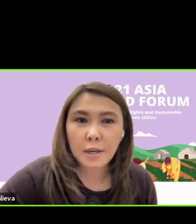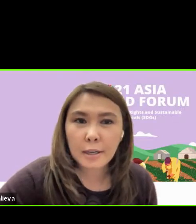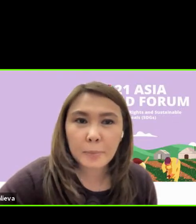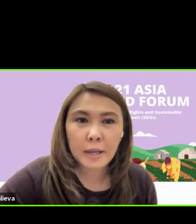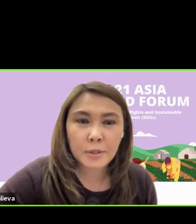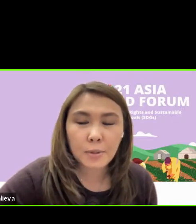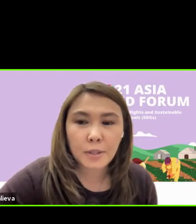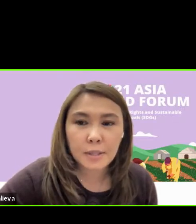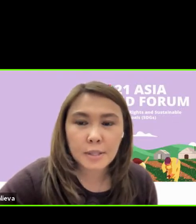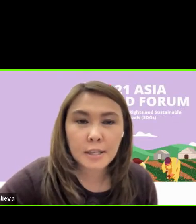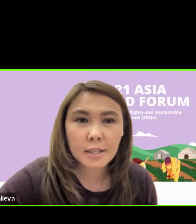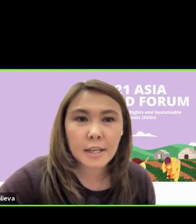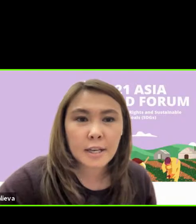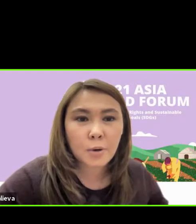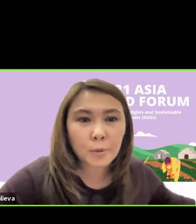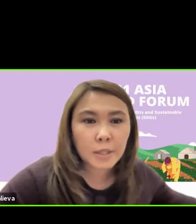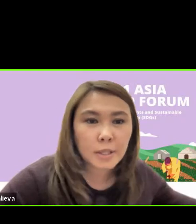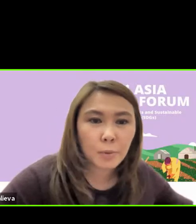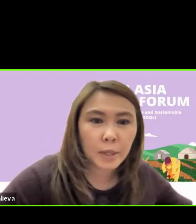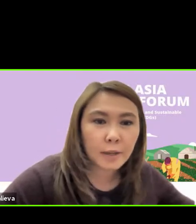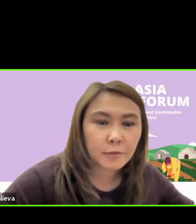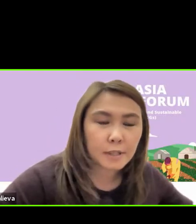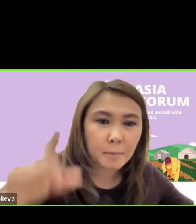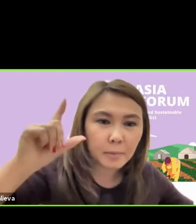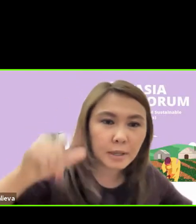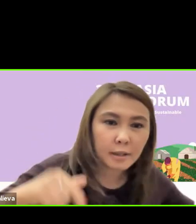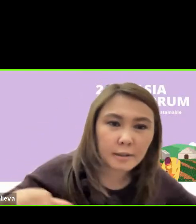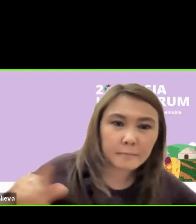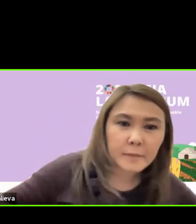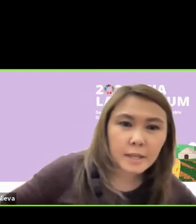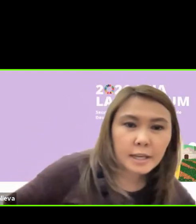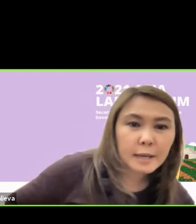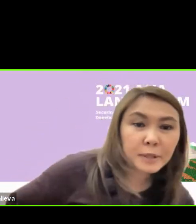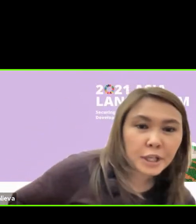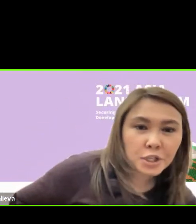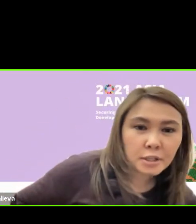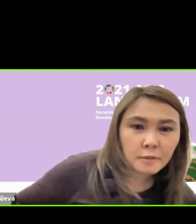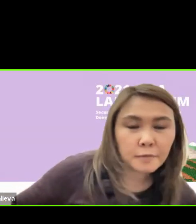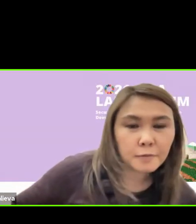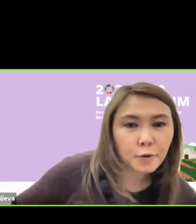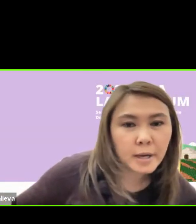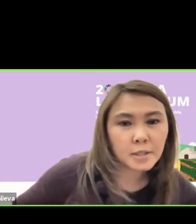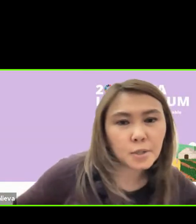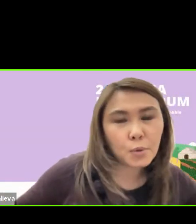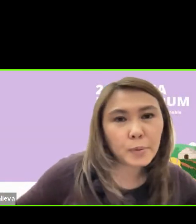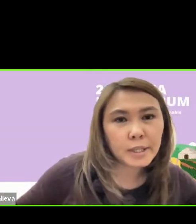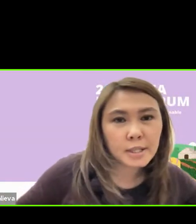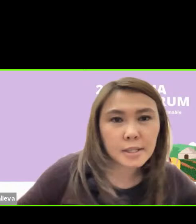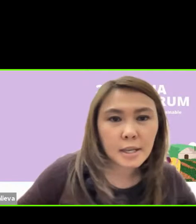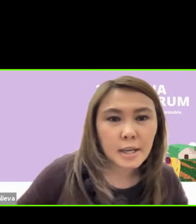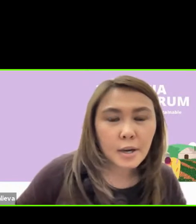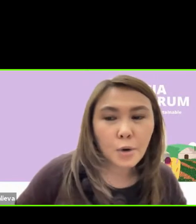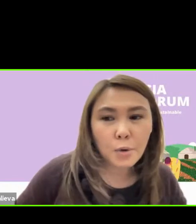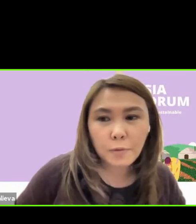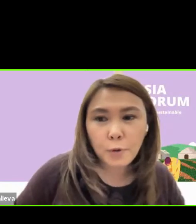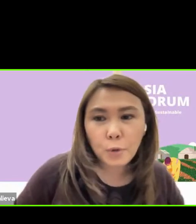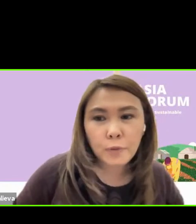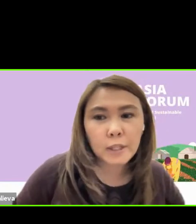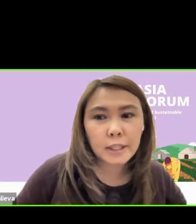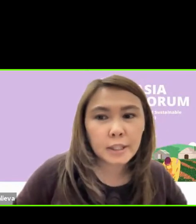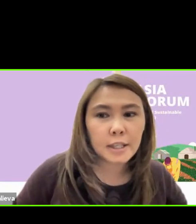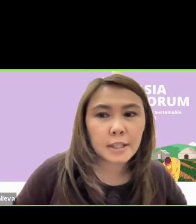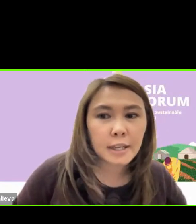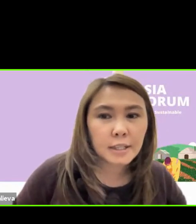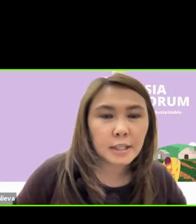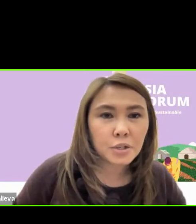to apply to this. And there already we have some application format. So please follow